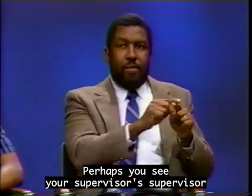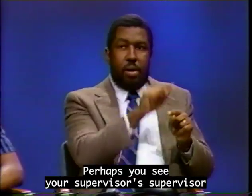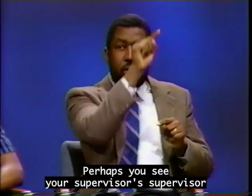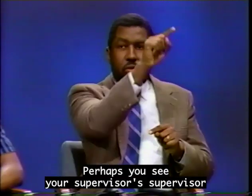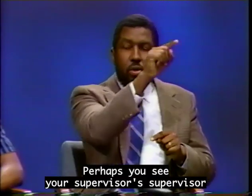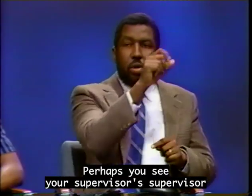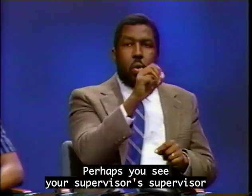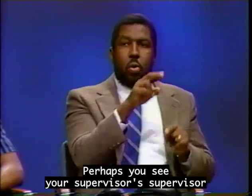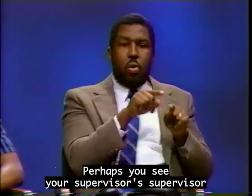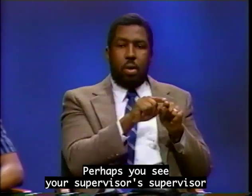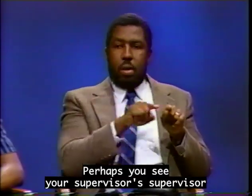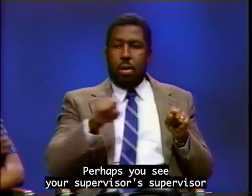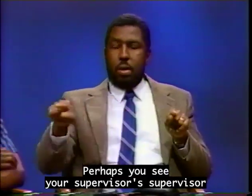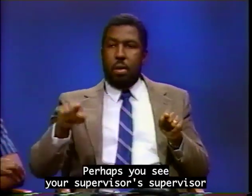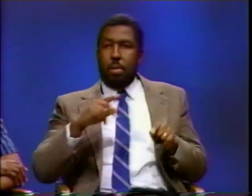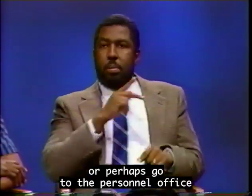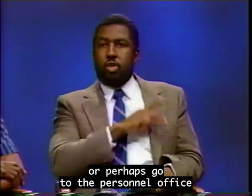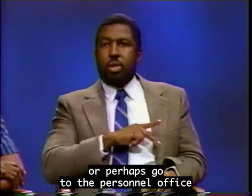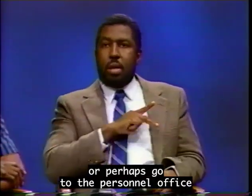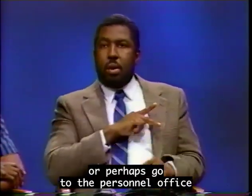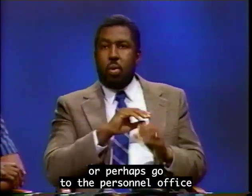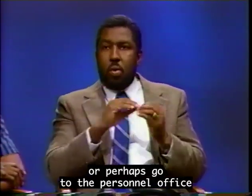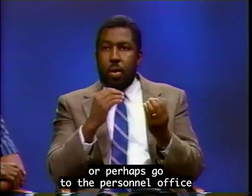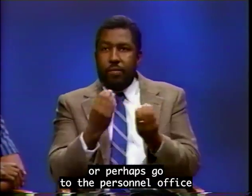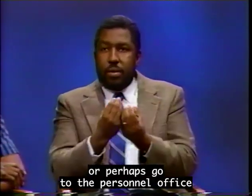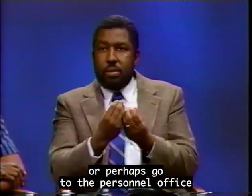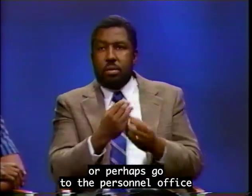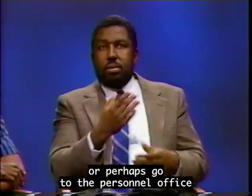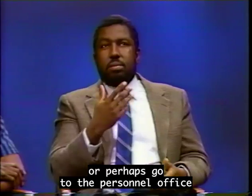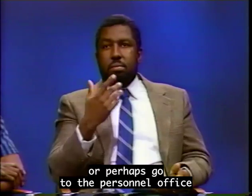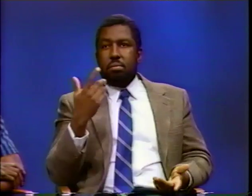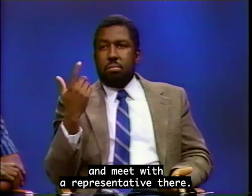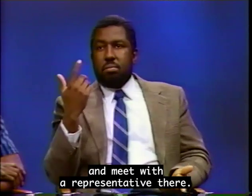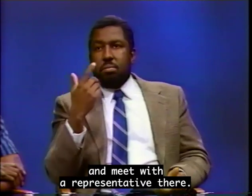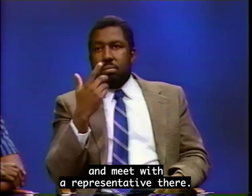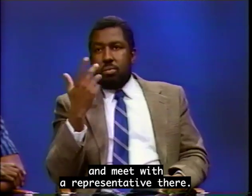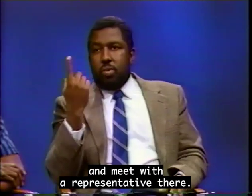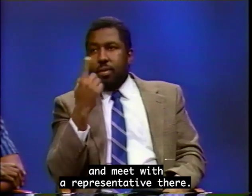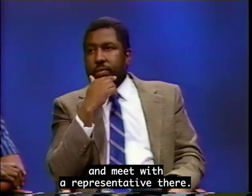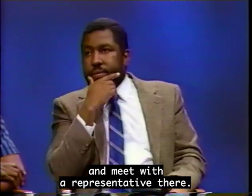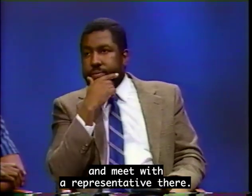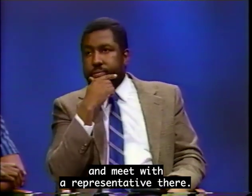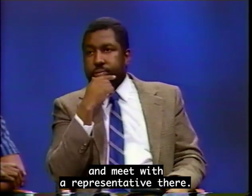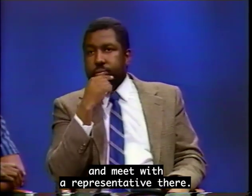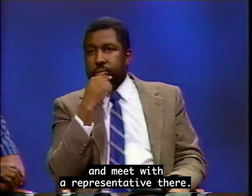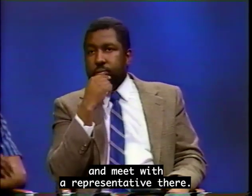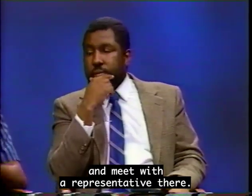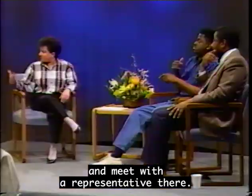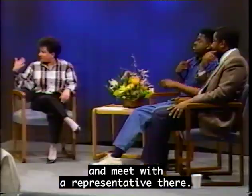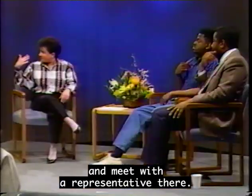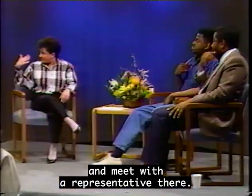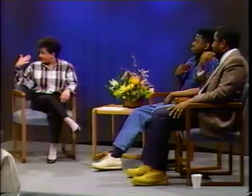your supervisor's supervisor, or perhaps go to the personnel office and meet with a representative there. For